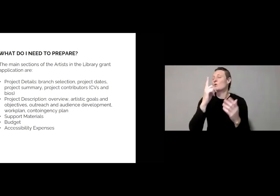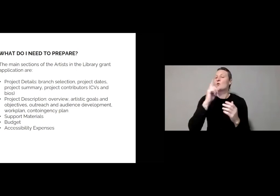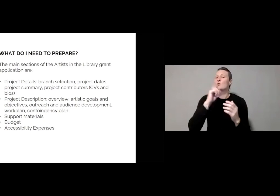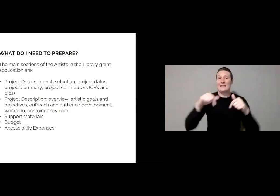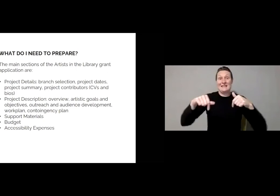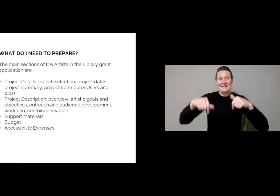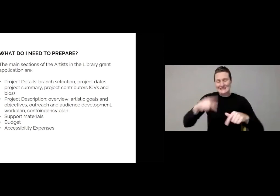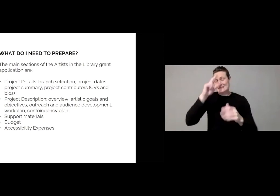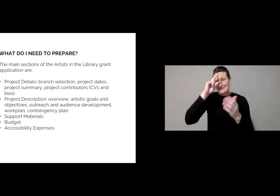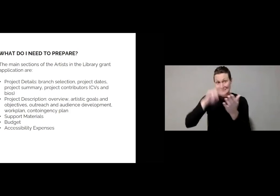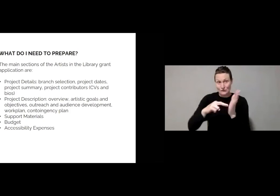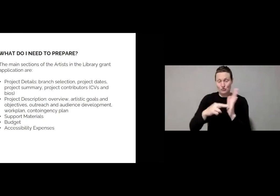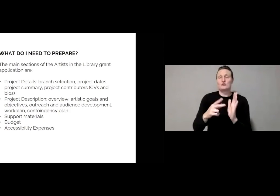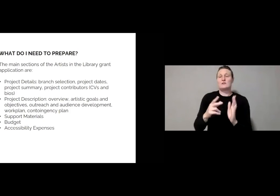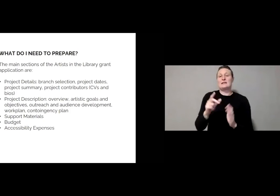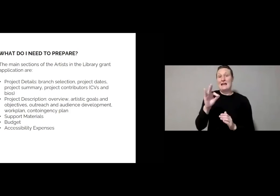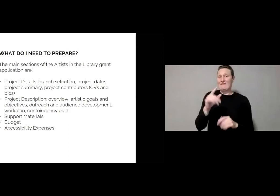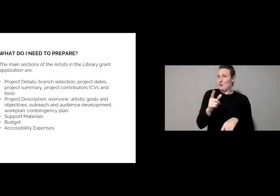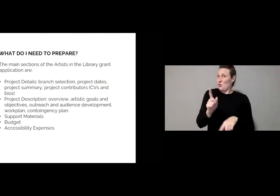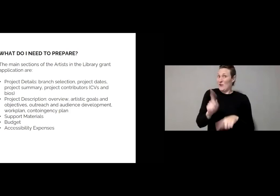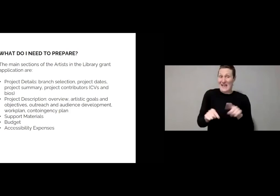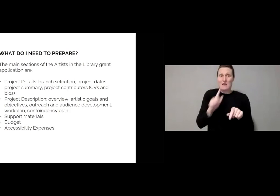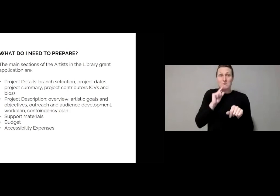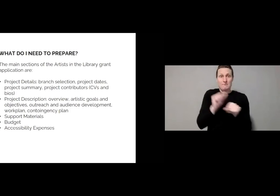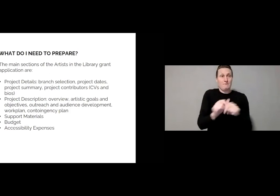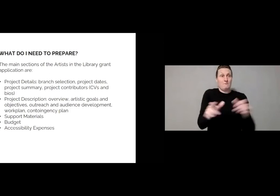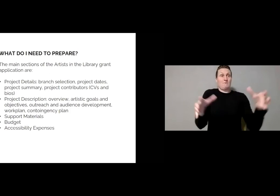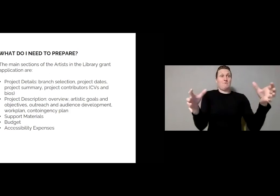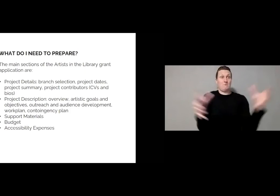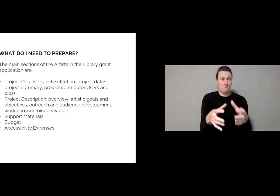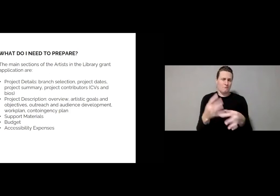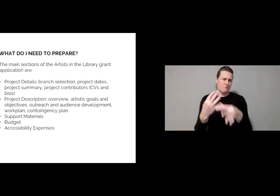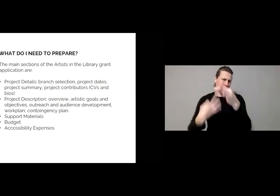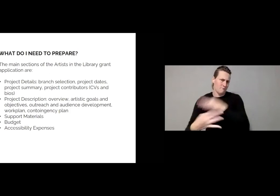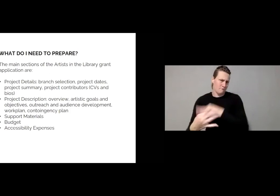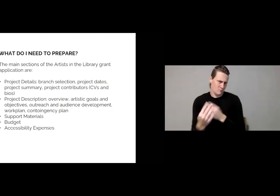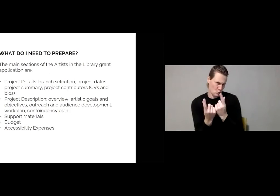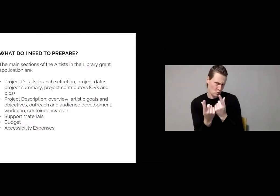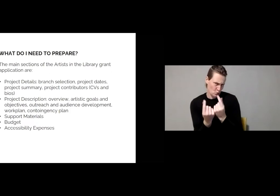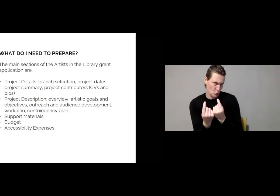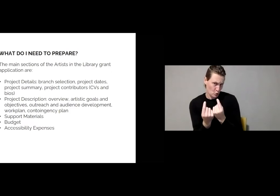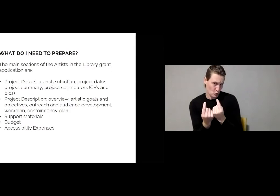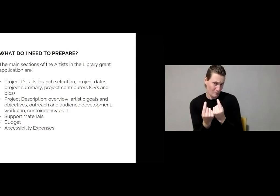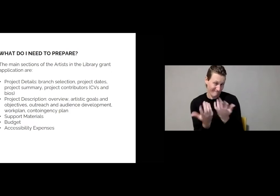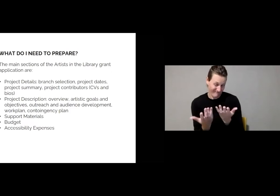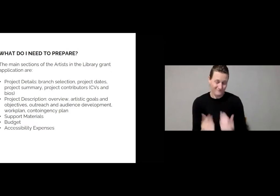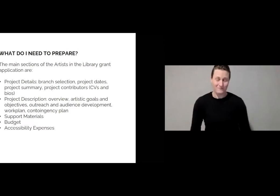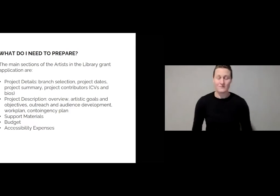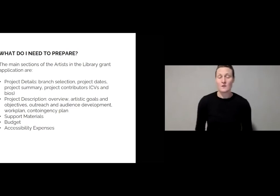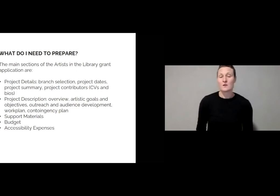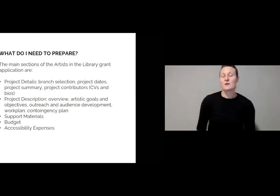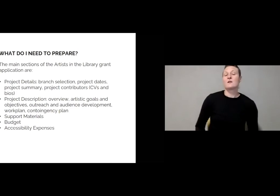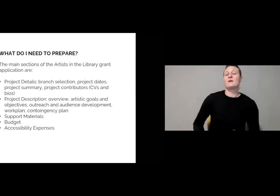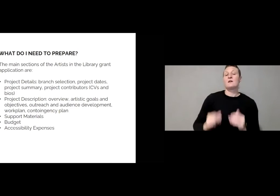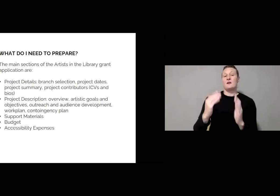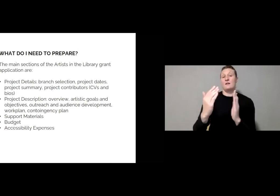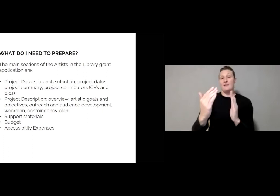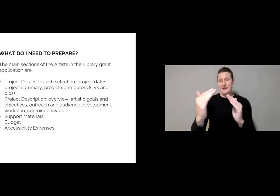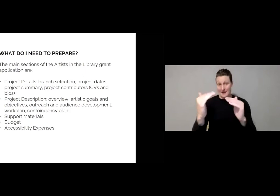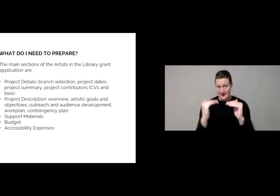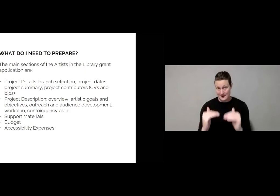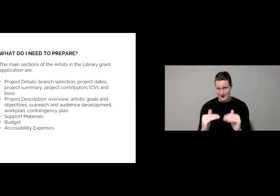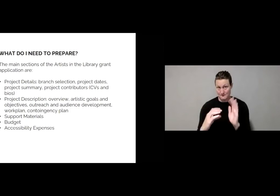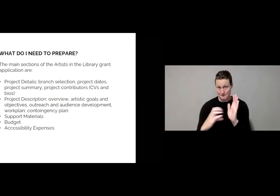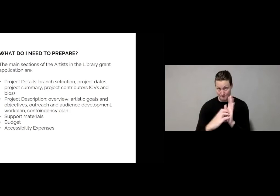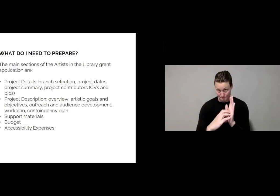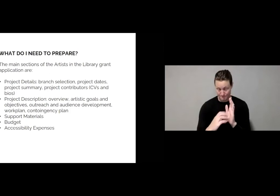be some areas where you can explore sort of some contingency plans there. The next section of the grant application